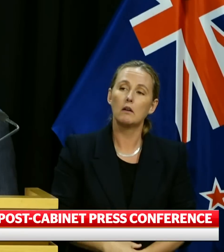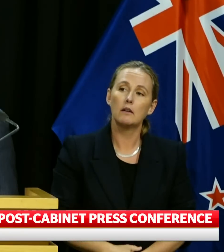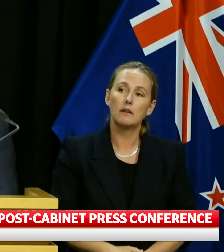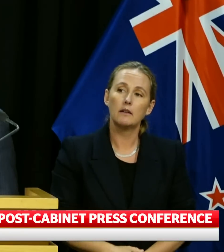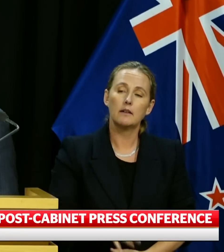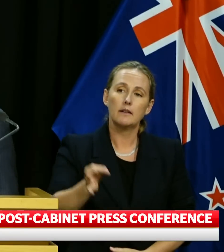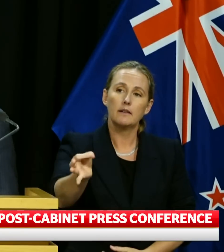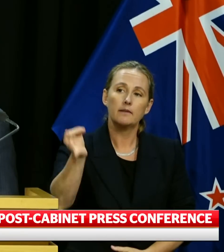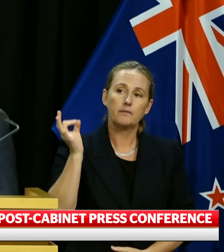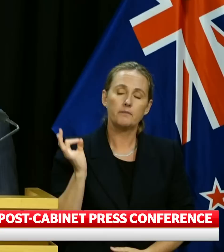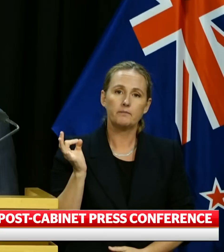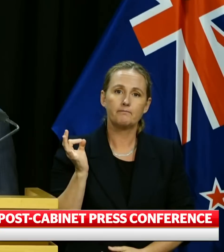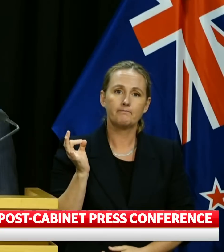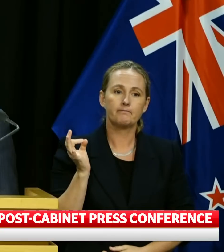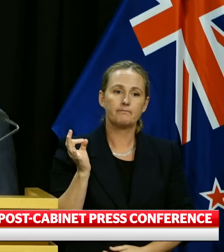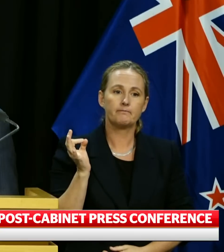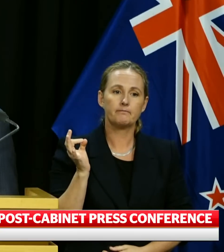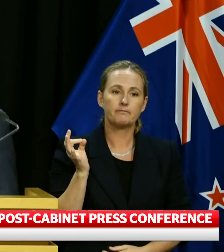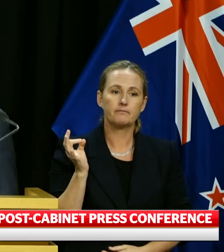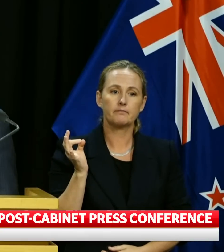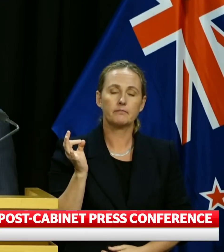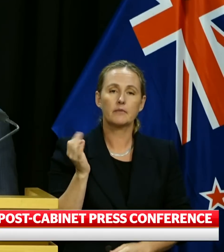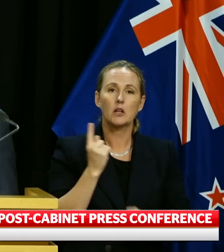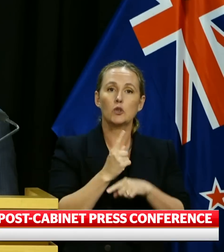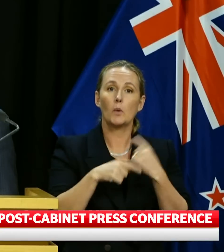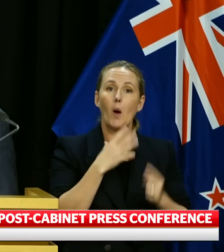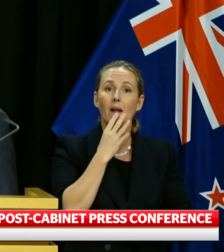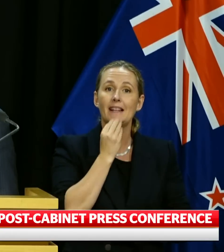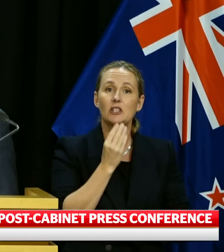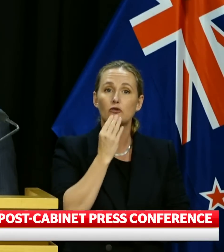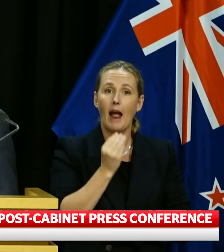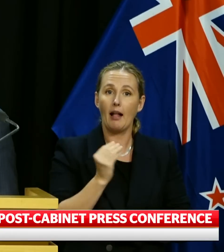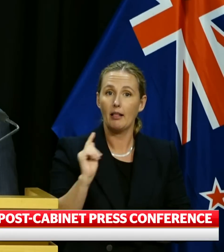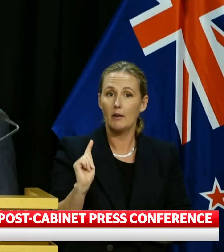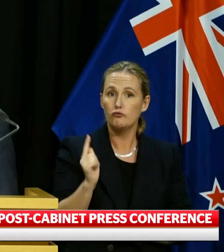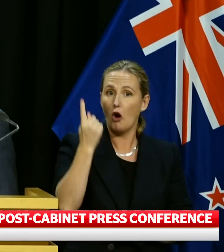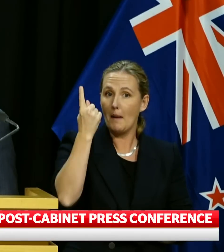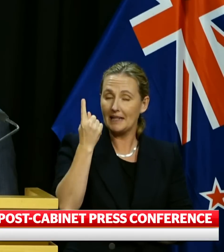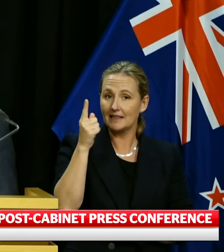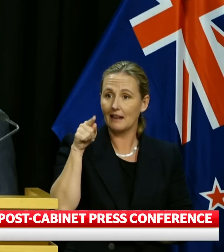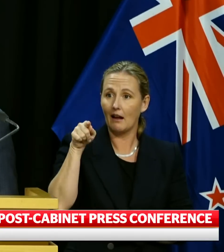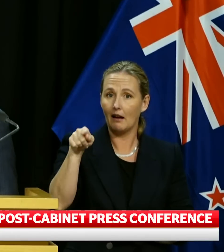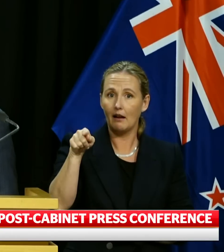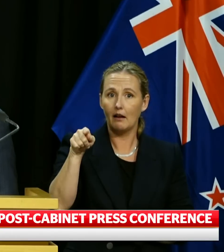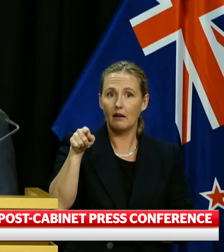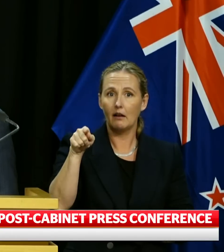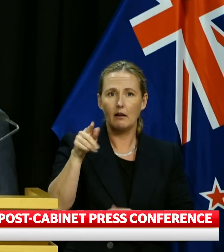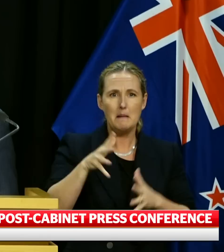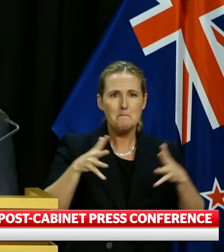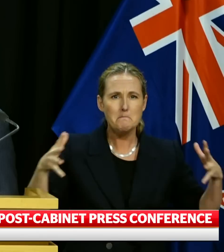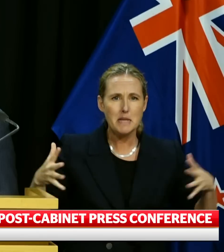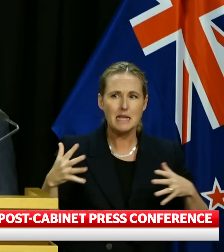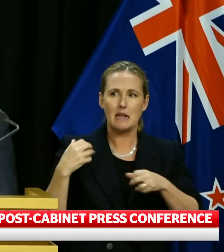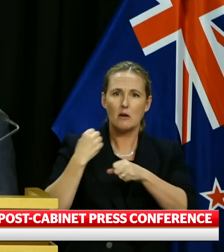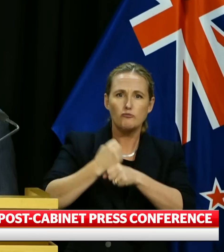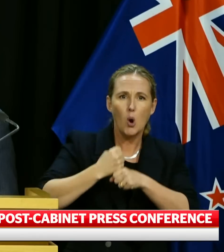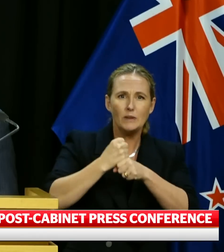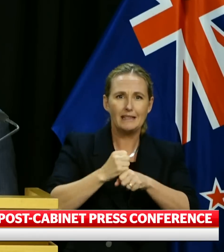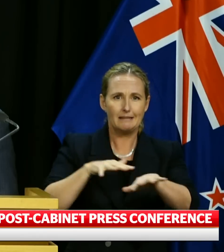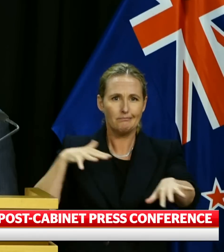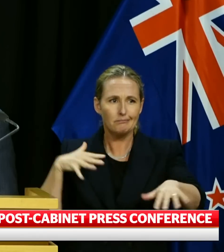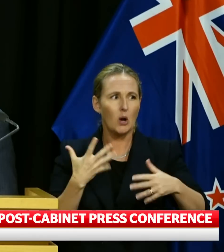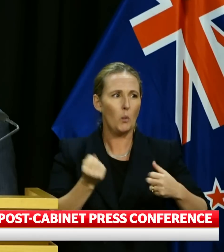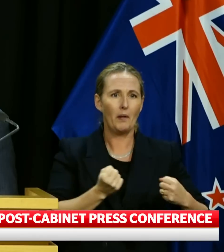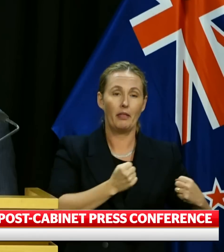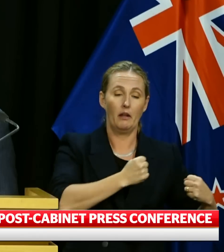the situation in Israel with the Prime Minister's reforms of the judicial system and the mass protests, mass resignation in the military and